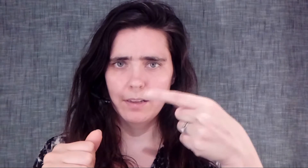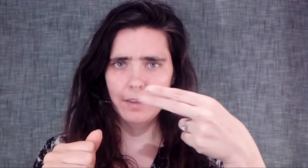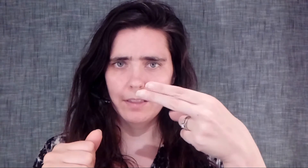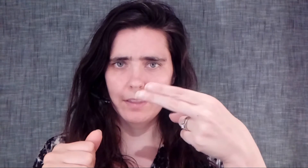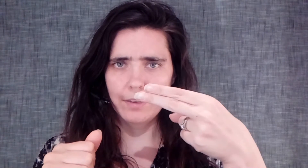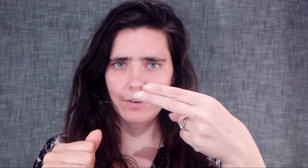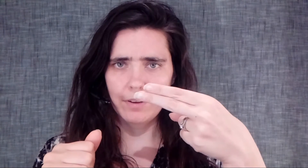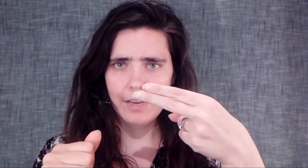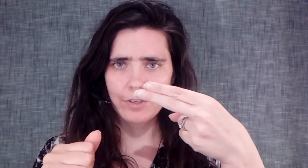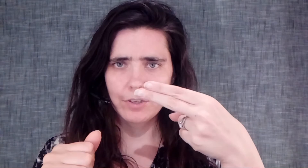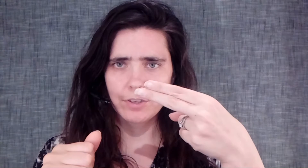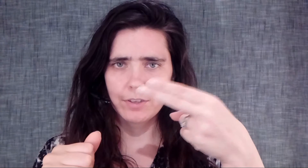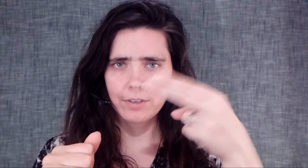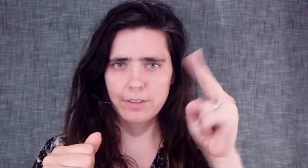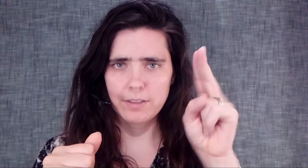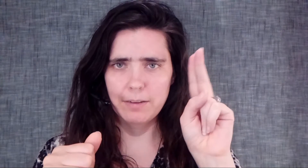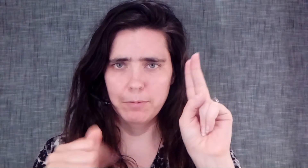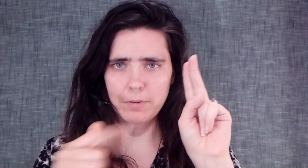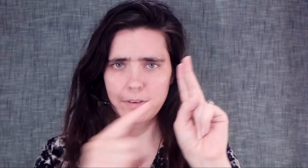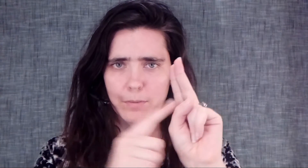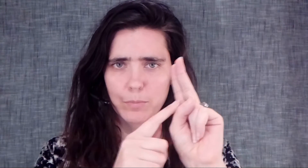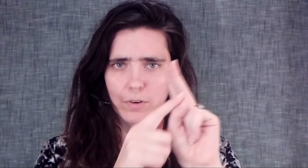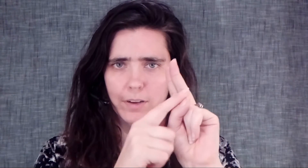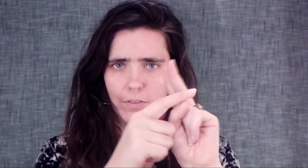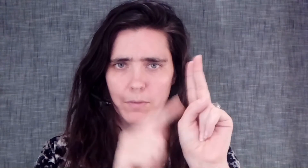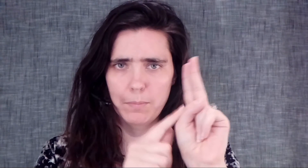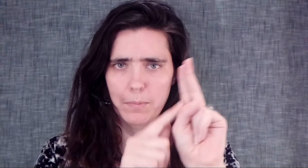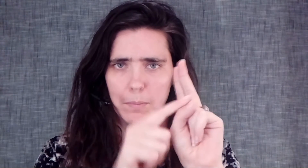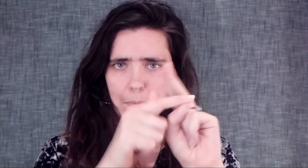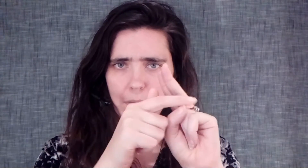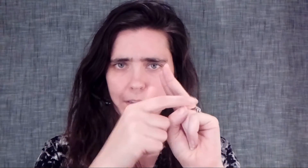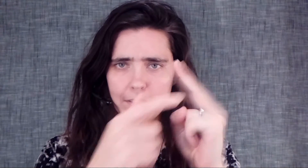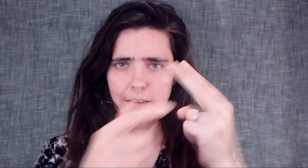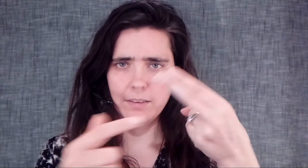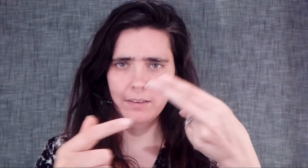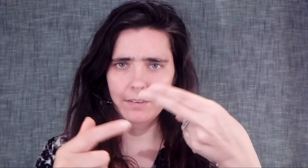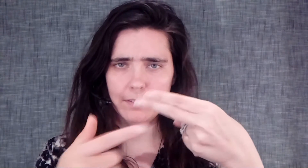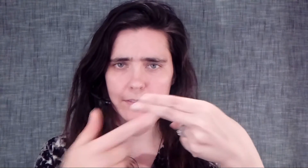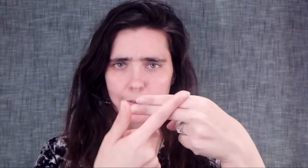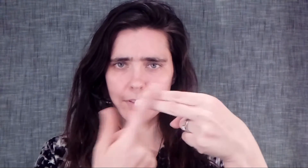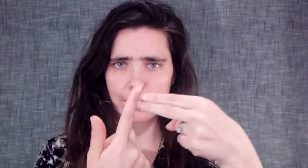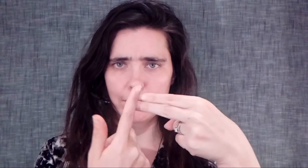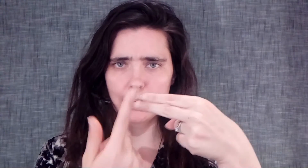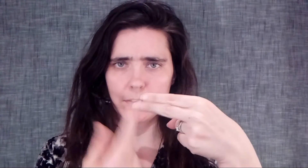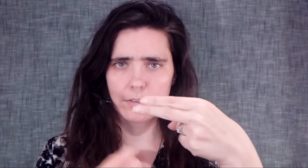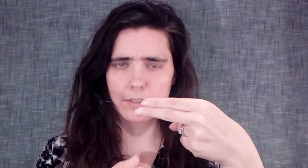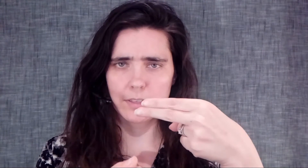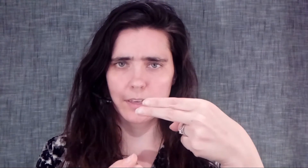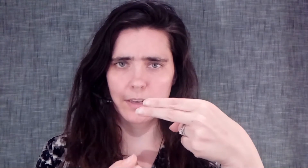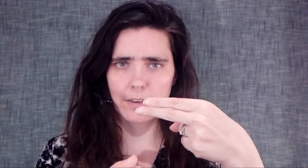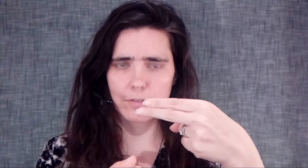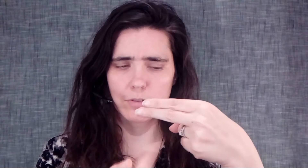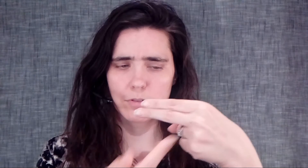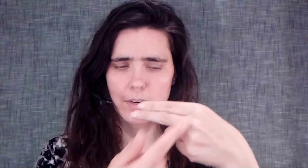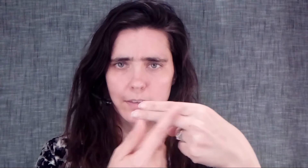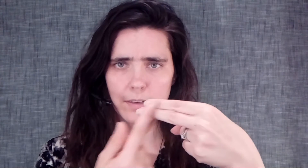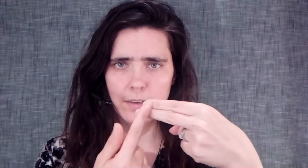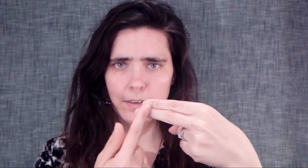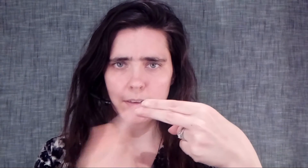And then you have H. That one you bring your thumb back in, so it's just two fingers sticking out straight.